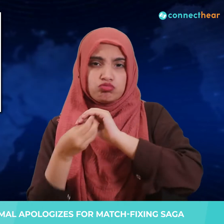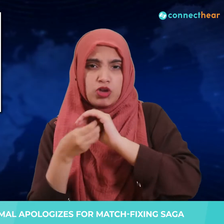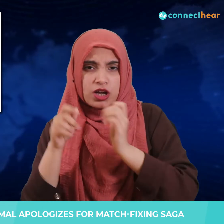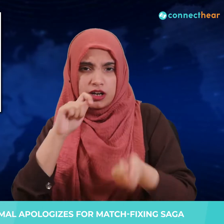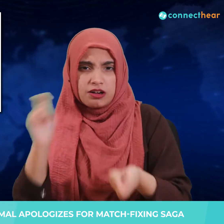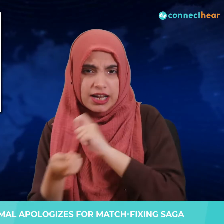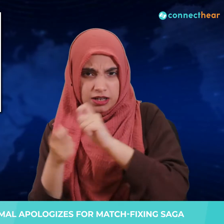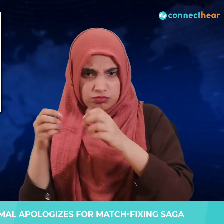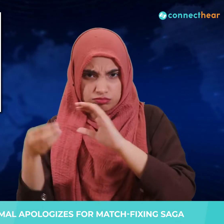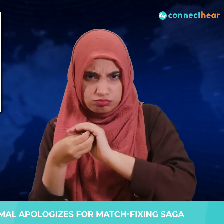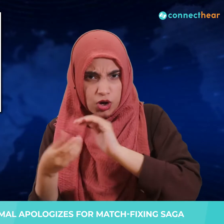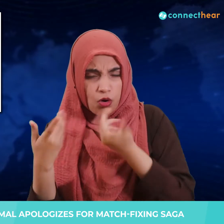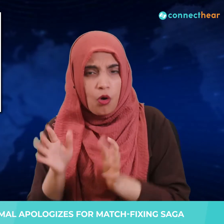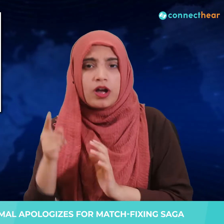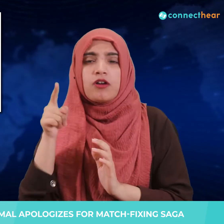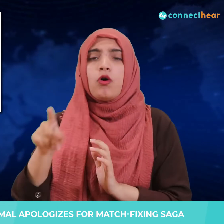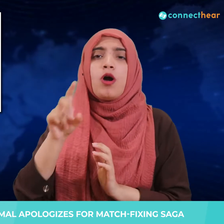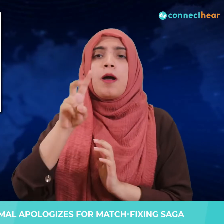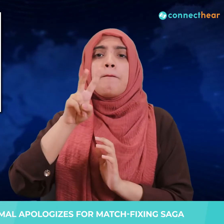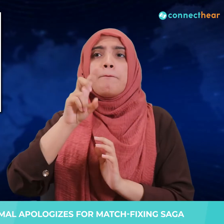from all forms of cricket for 12 months.